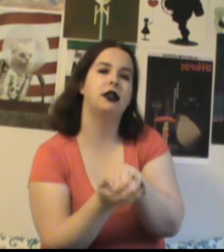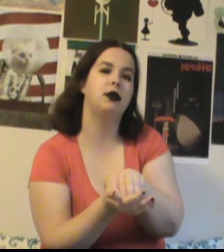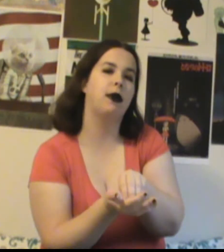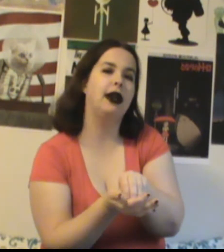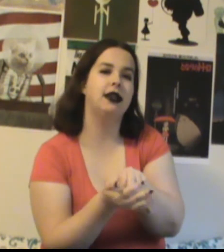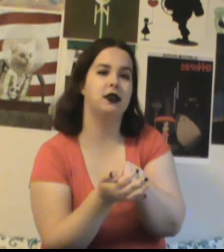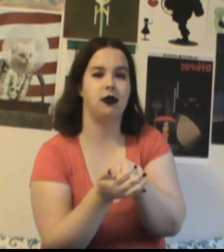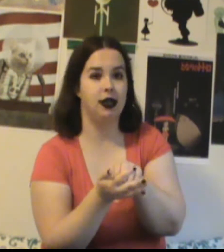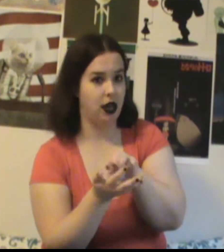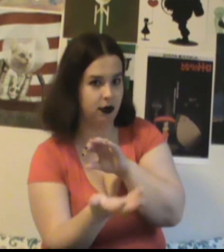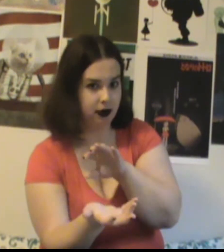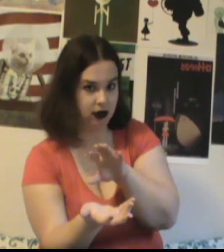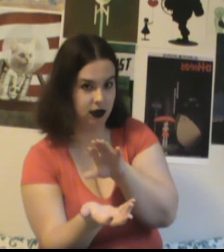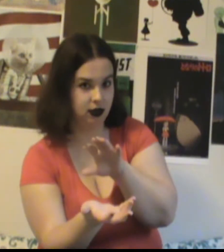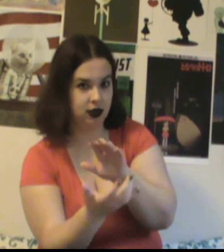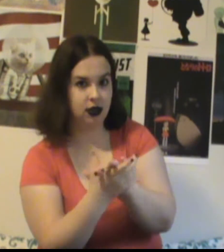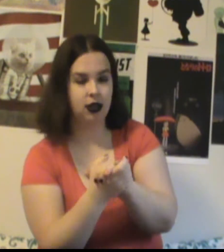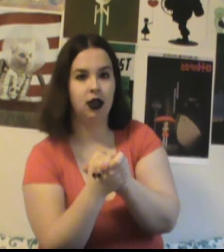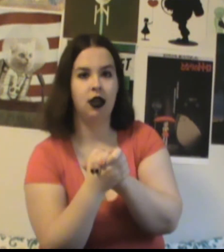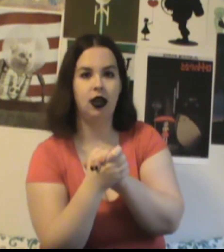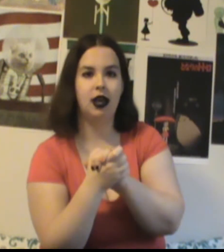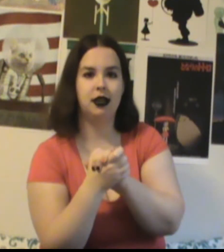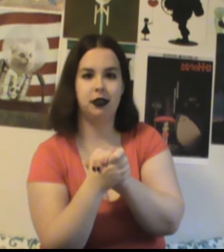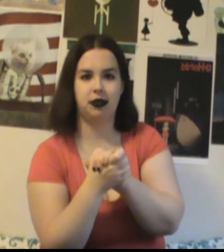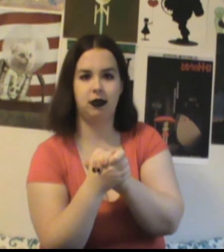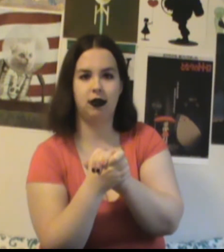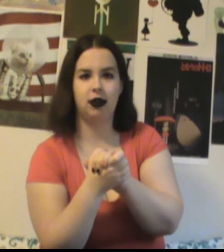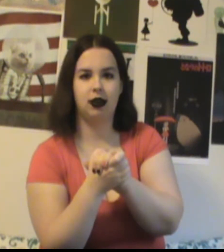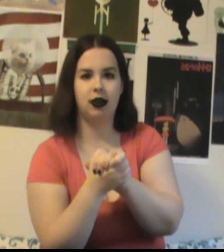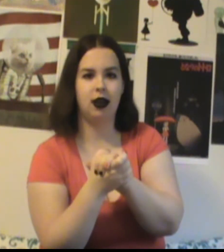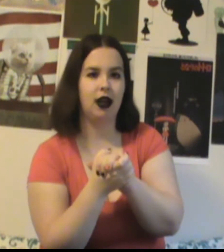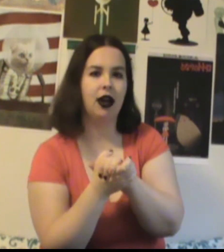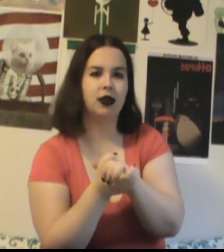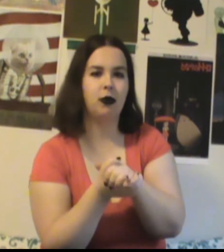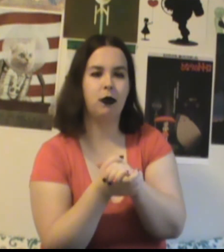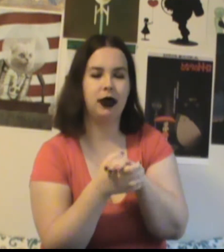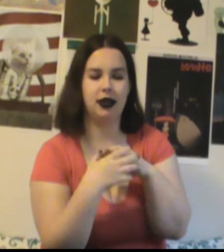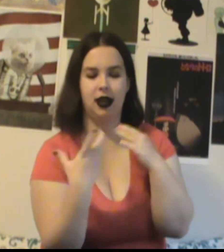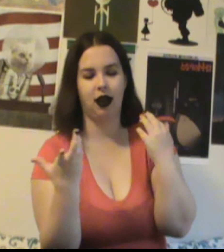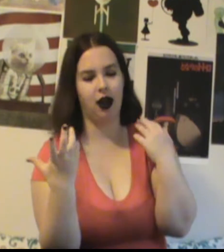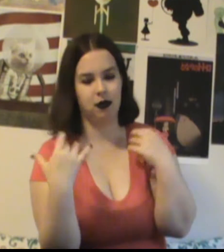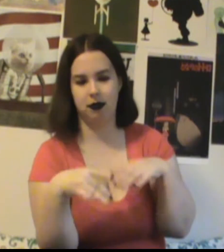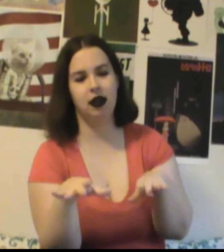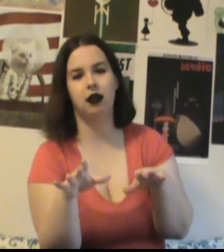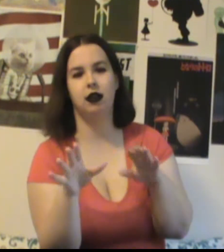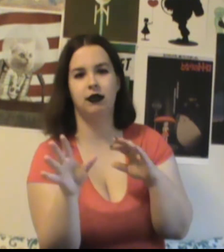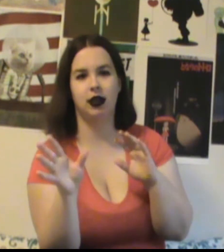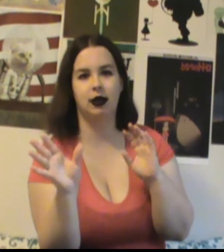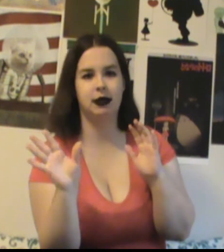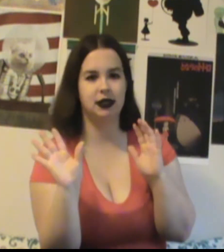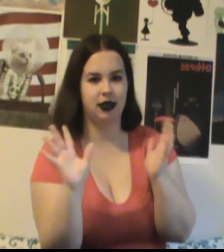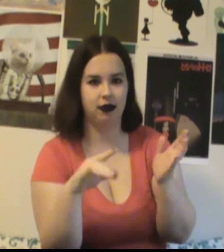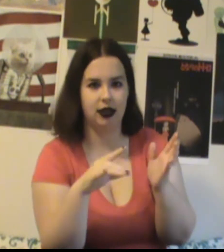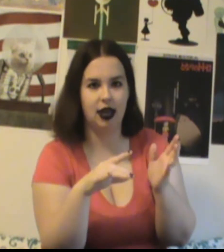actually ran in to try and help her and just sort of got caught in the moment and got caught with blood all over him and stuff like